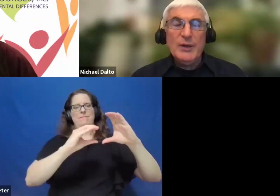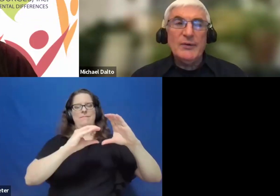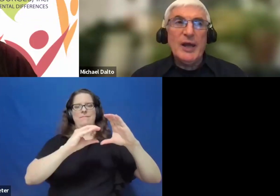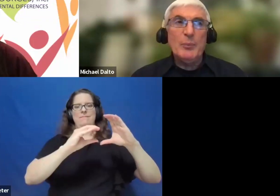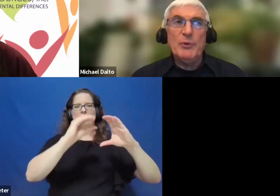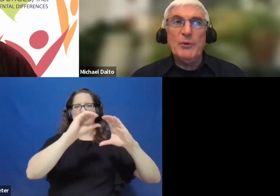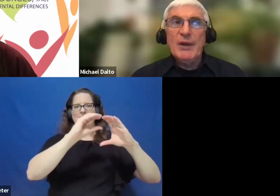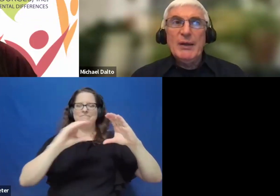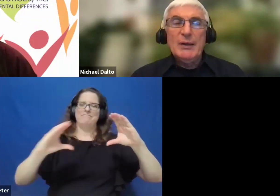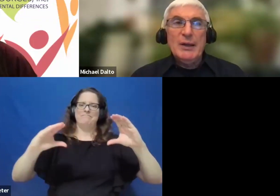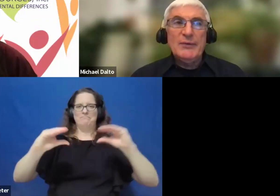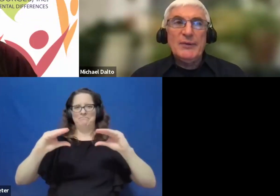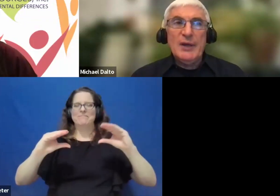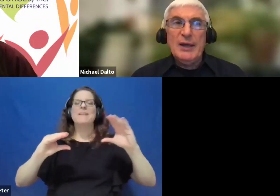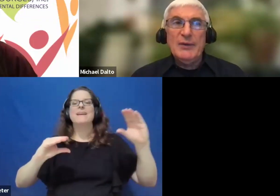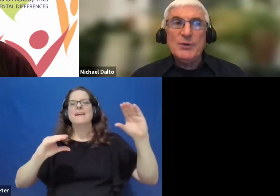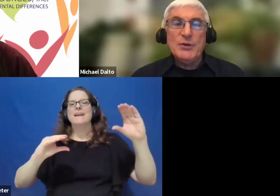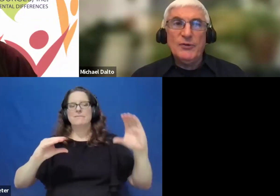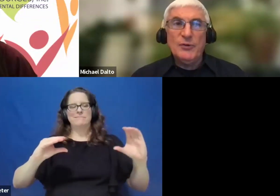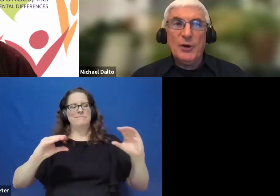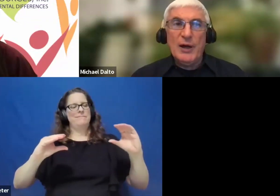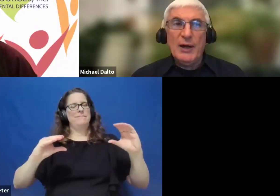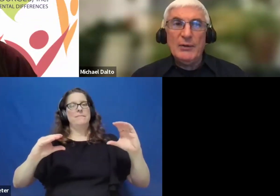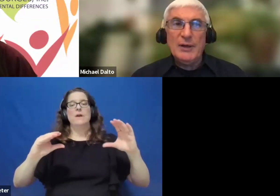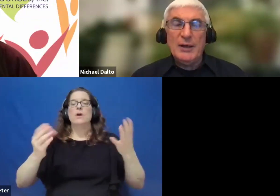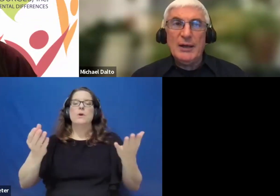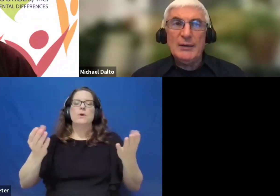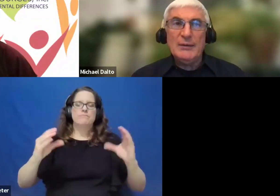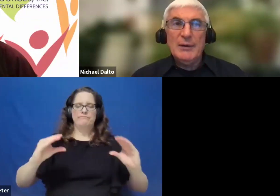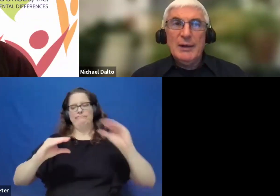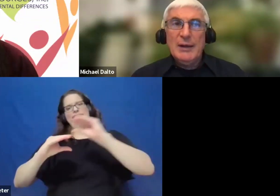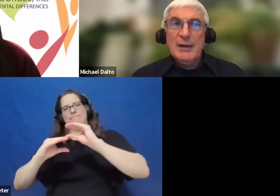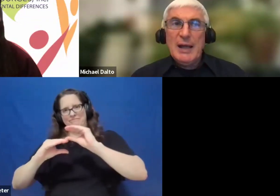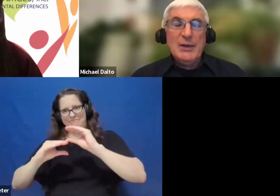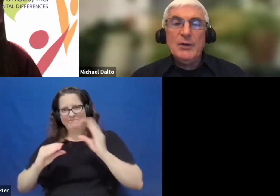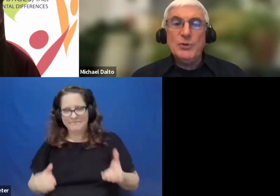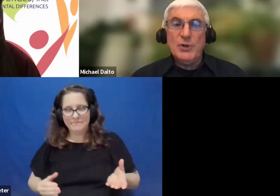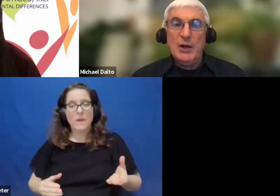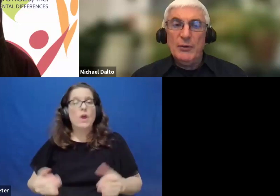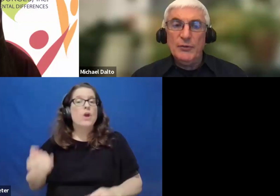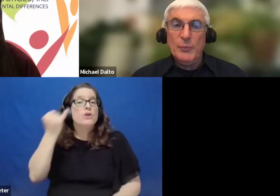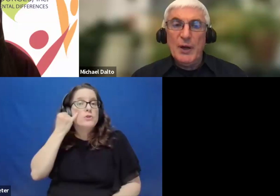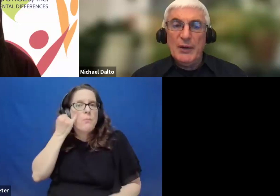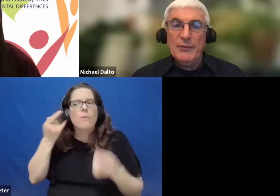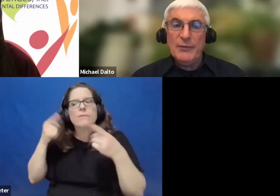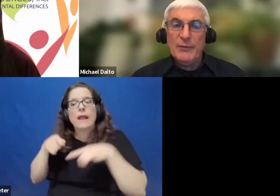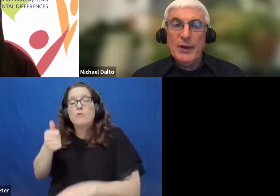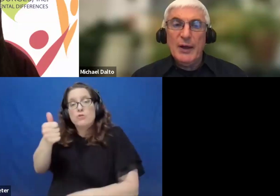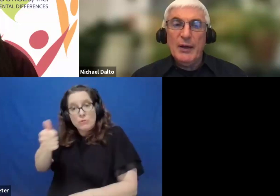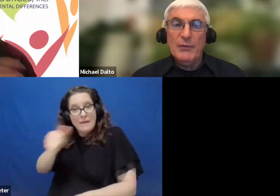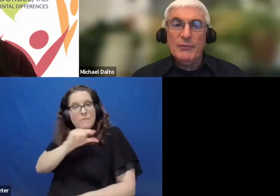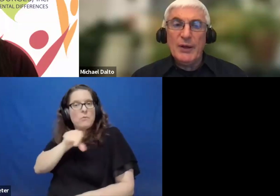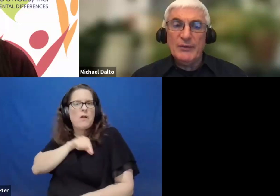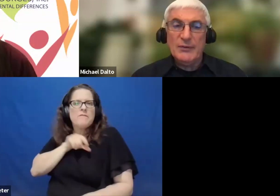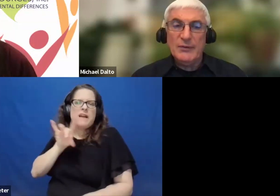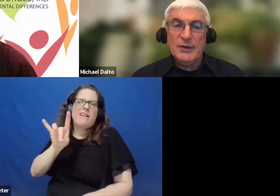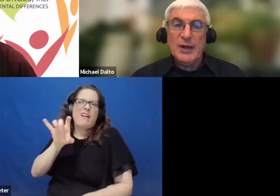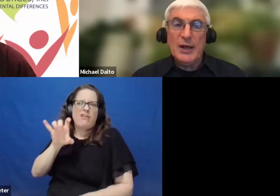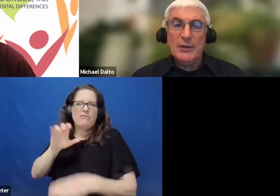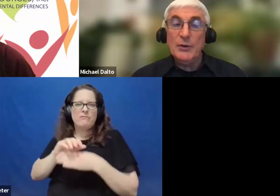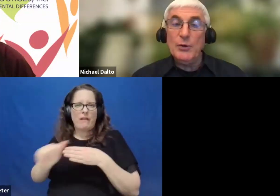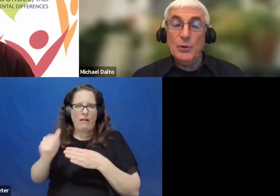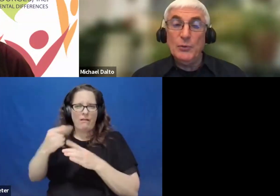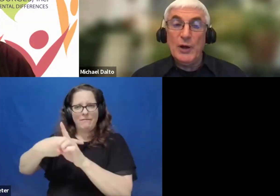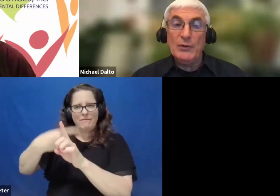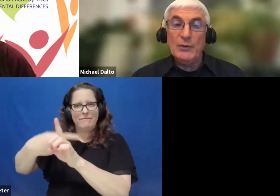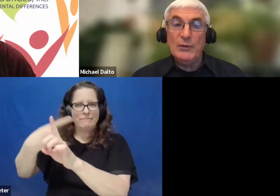a quick example, let's say that she started out getting $800 a month of SSDI